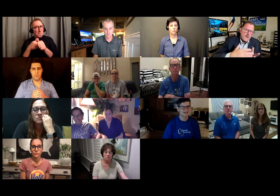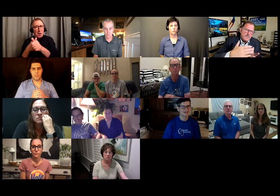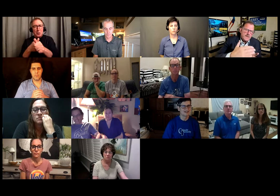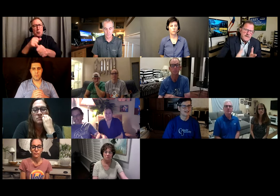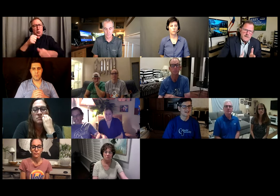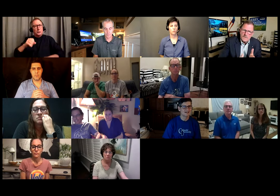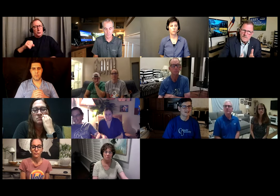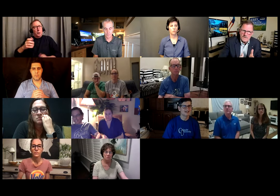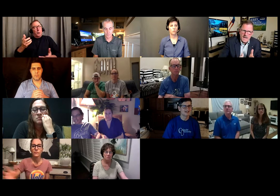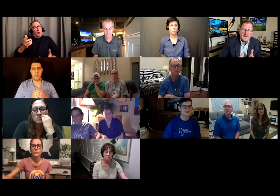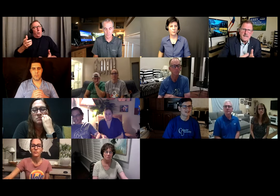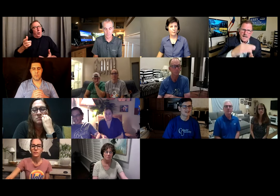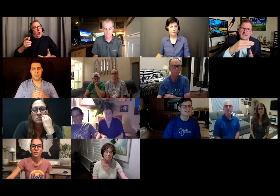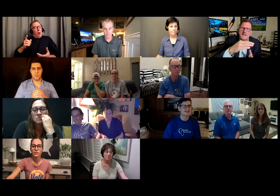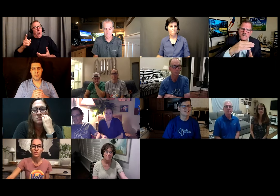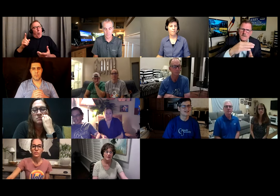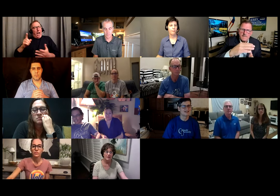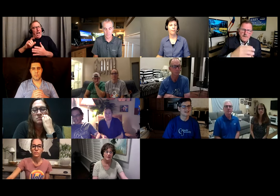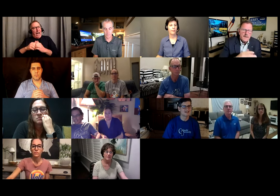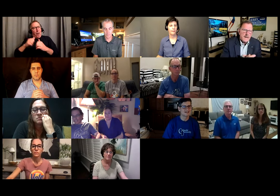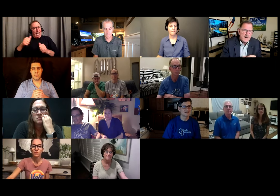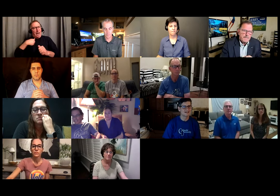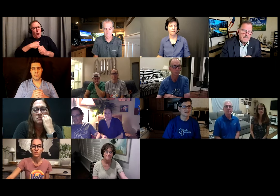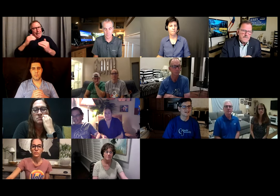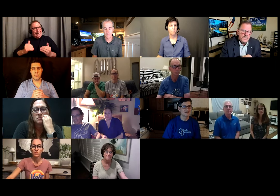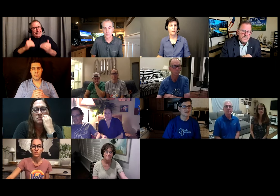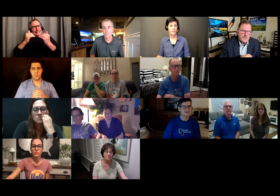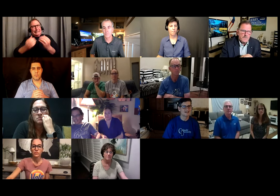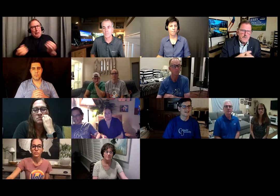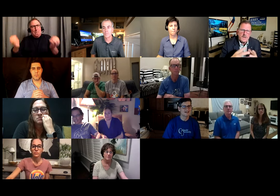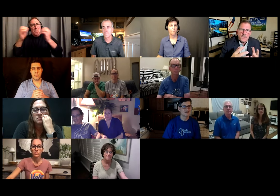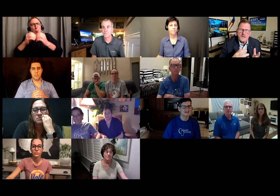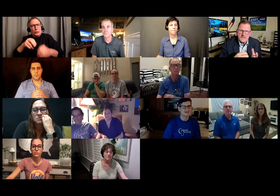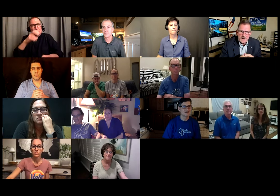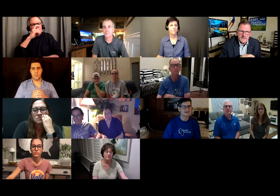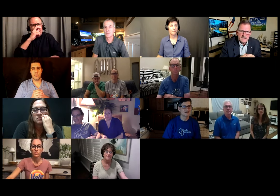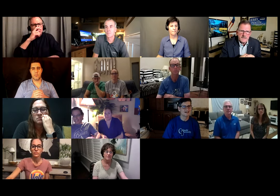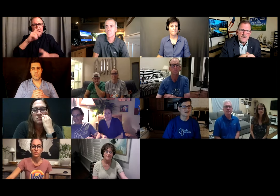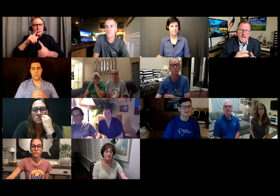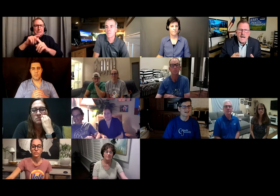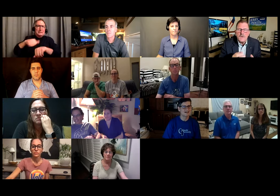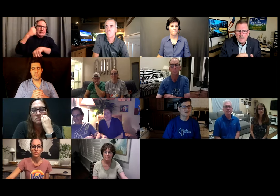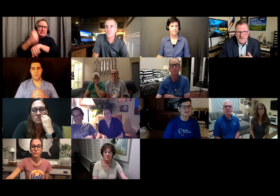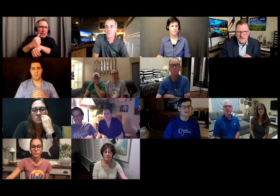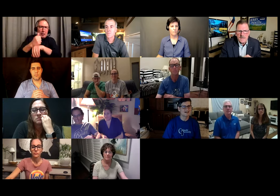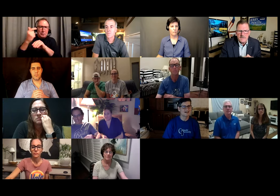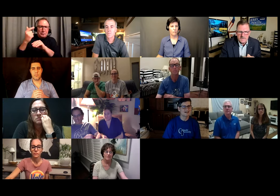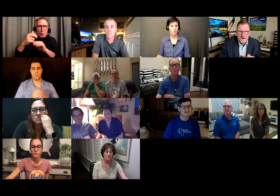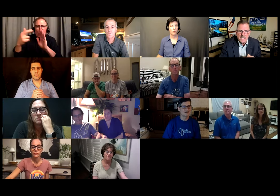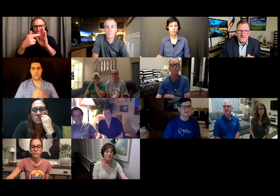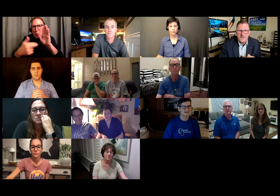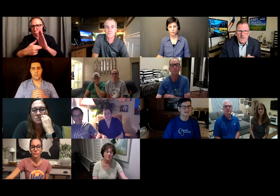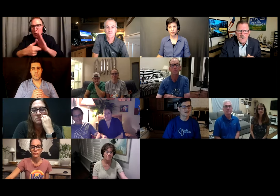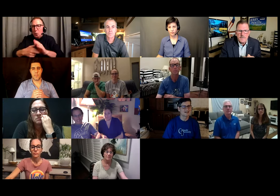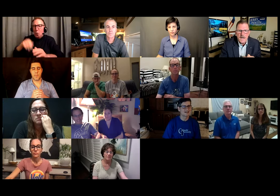where we would take it the next level up to put an ordinance out that says, okay, now you can be cited and